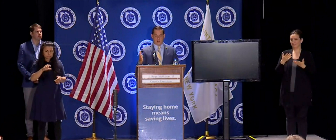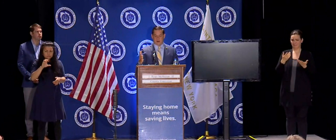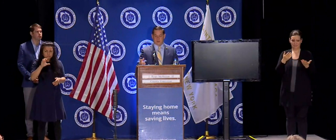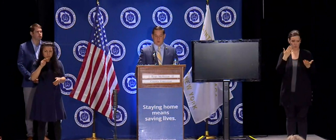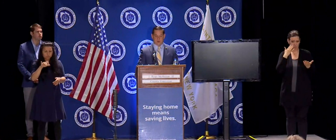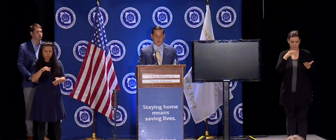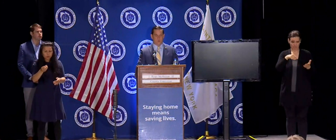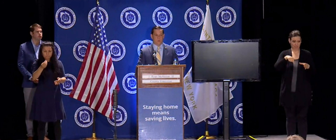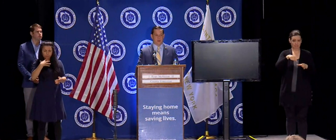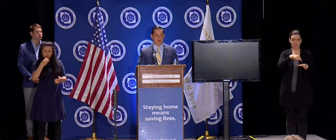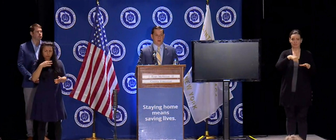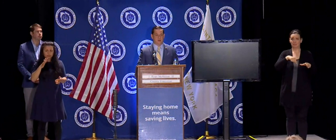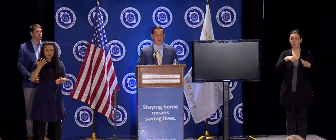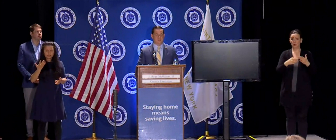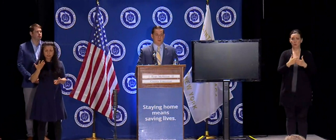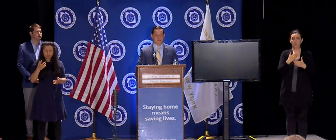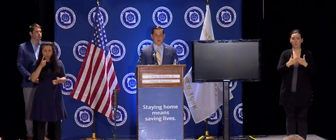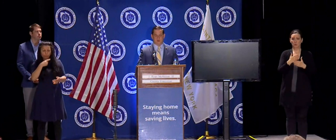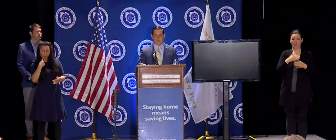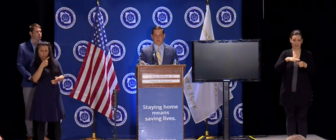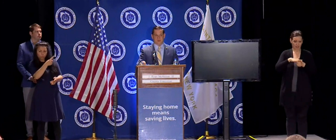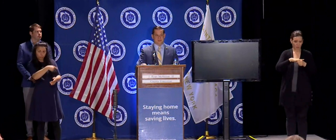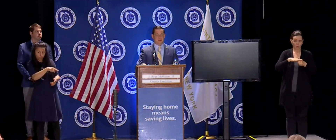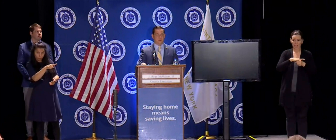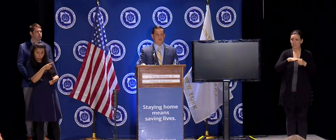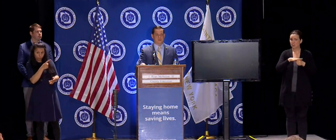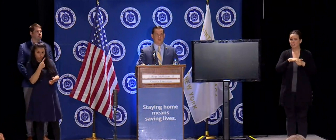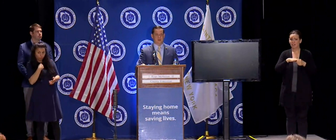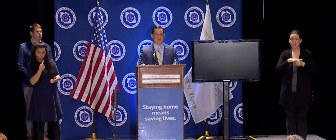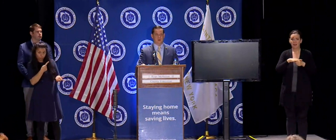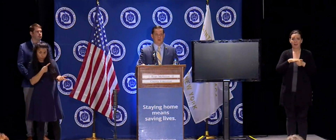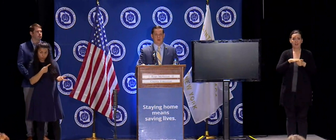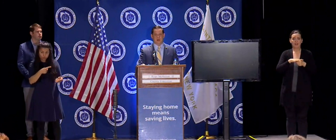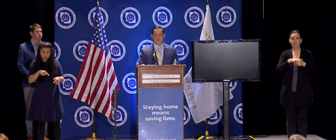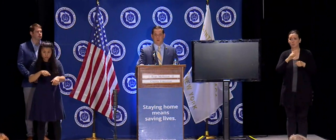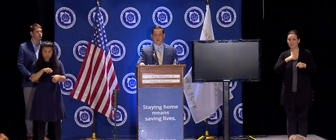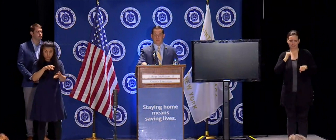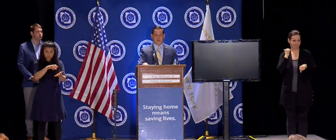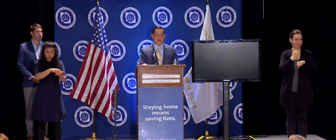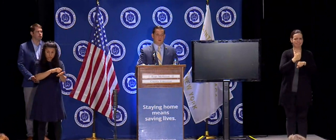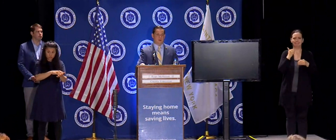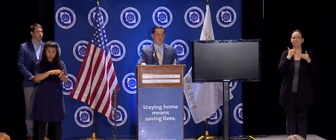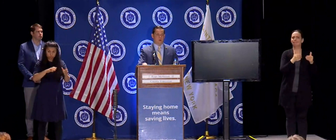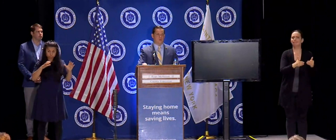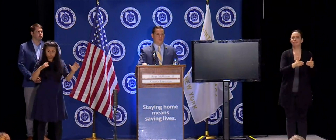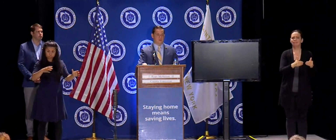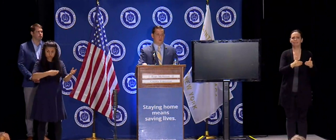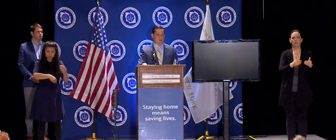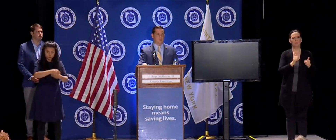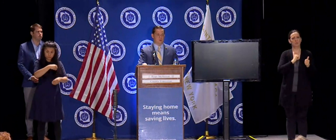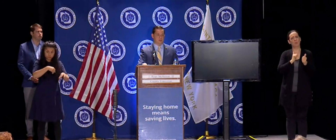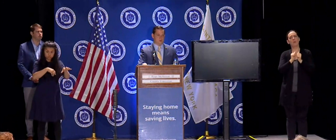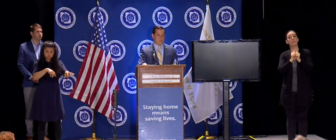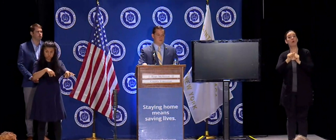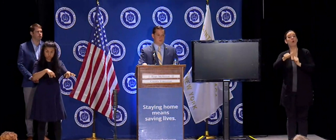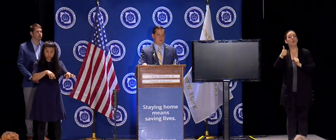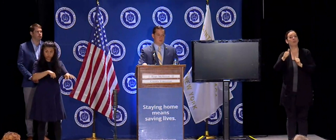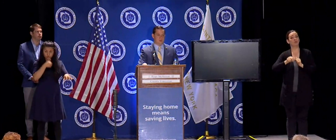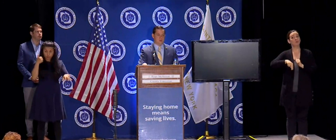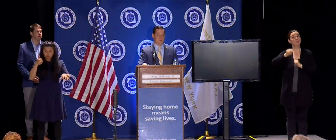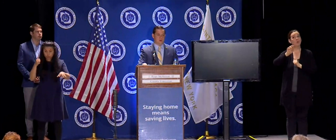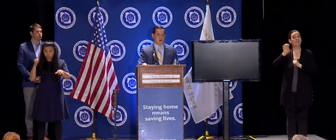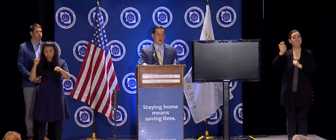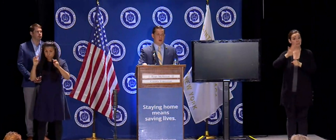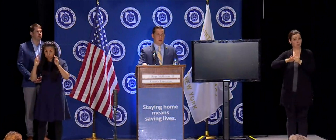where we are and they want to know who they are, especially if you're going to put this type of facility here. And we were competing with other Northeastern communities for this